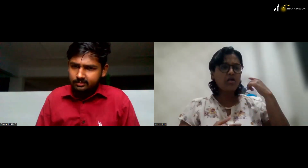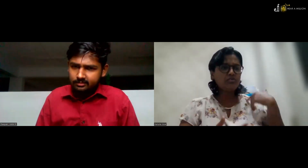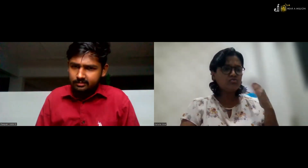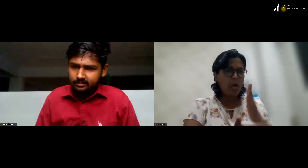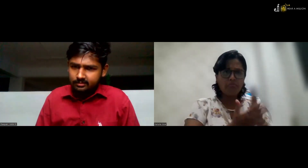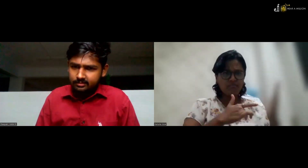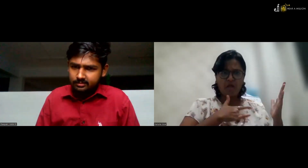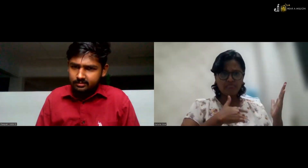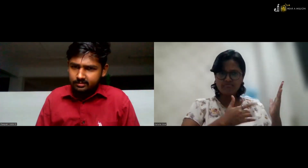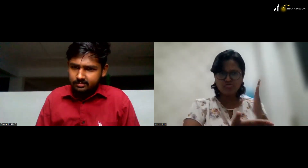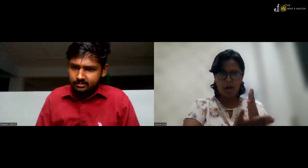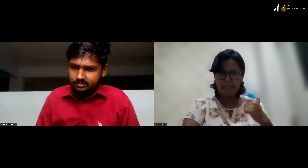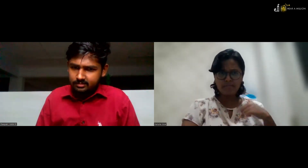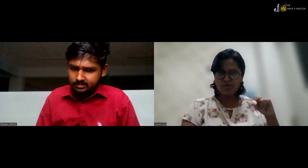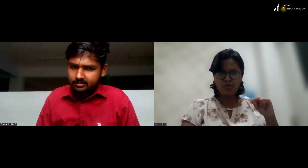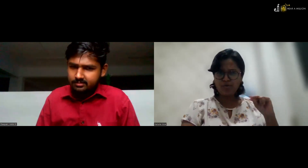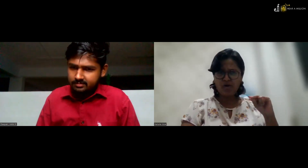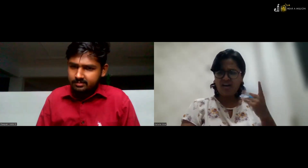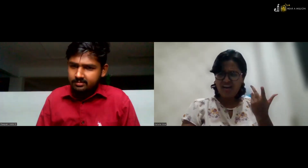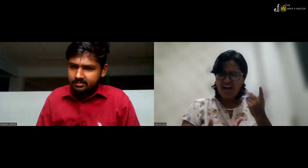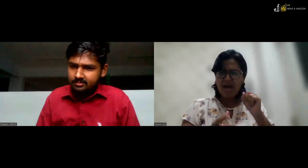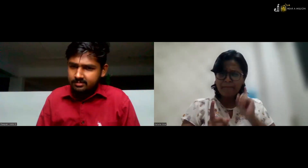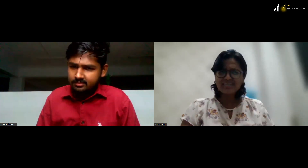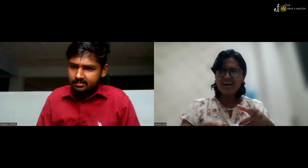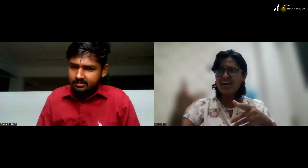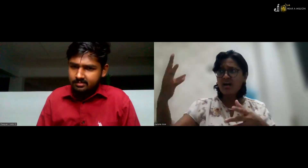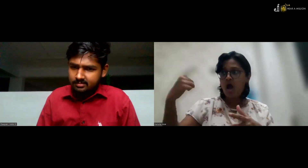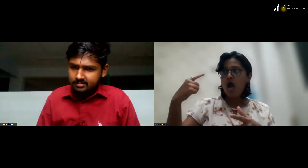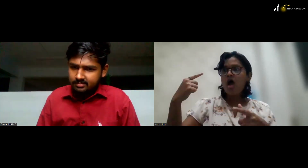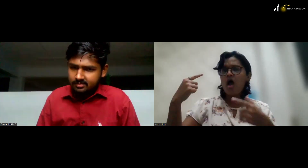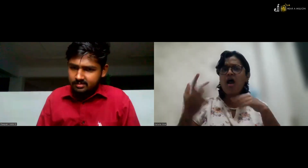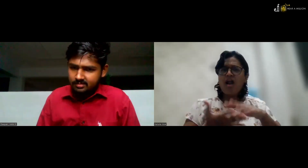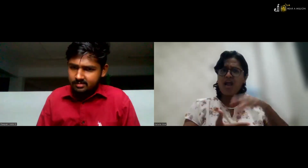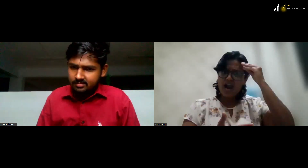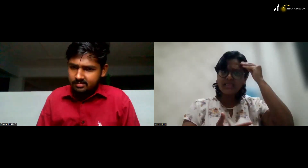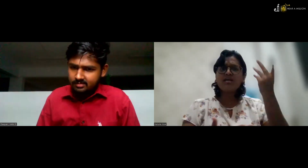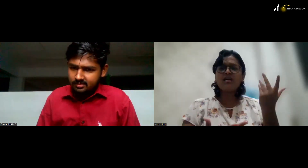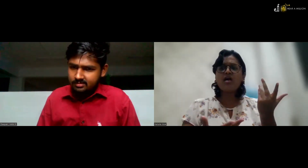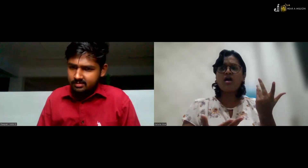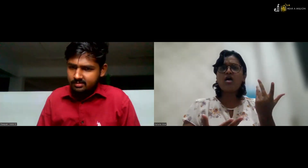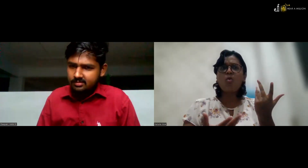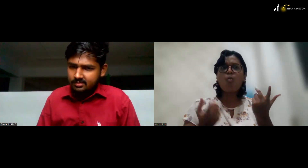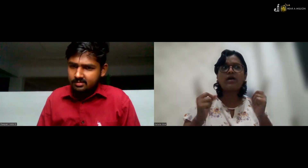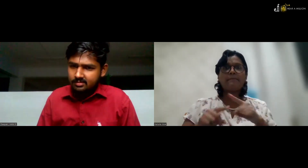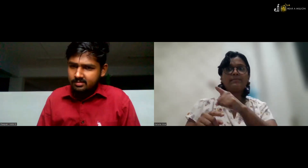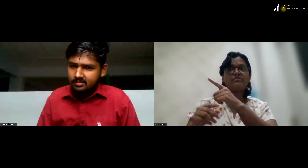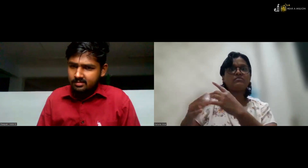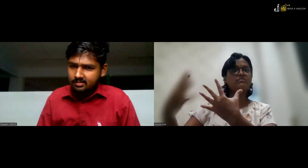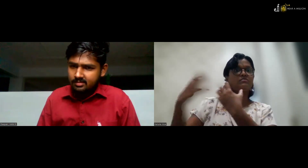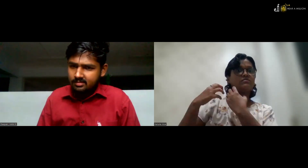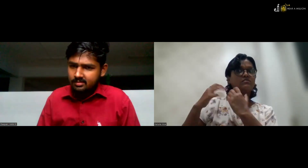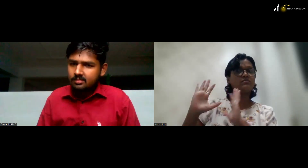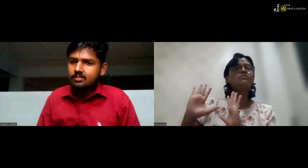confident still enough? But if someone is holding on me, or someone, I